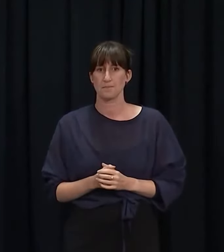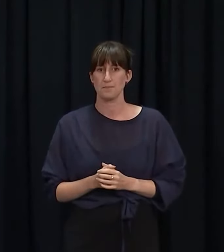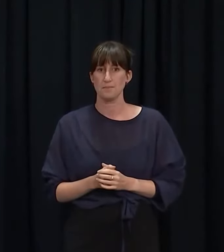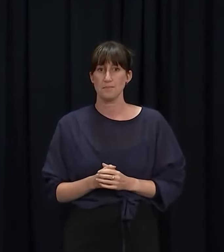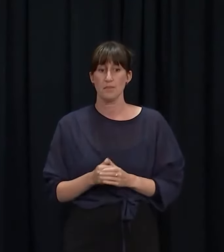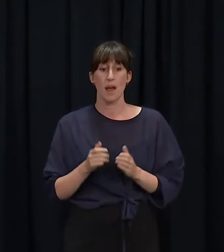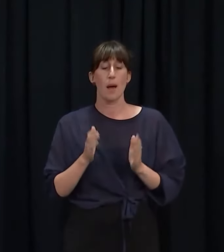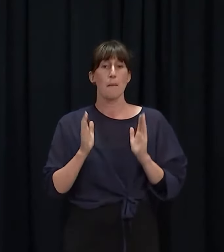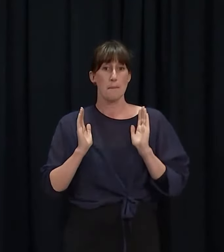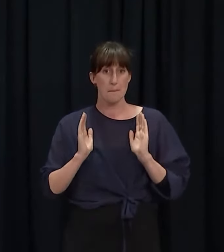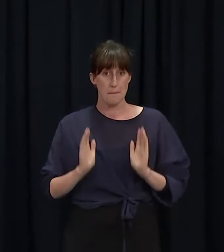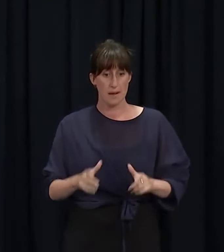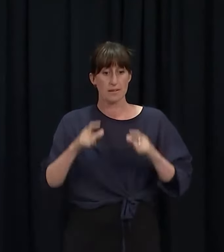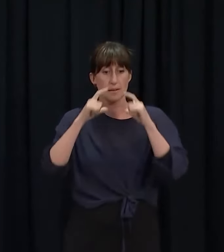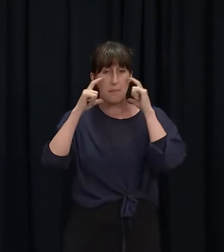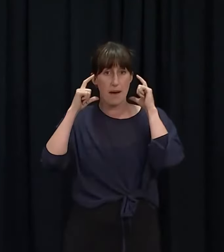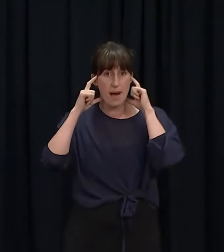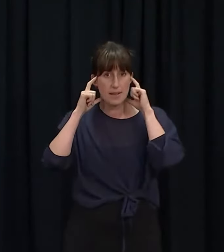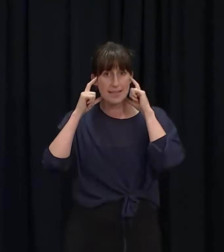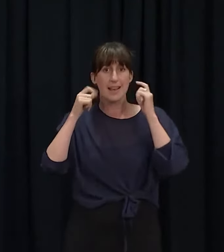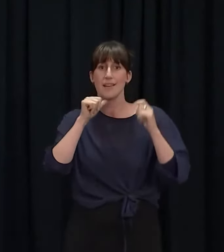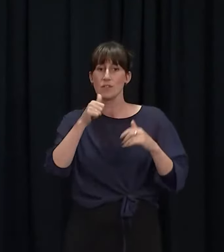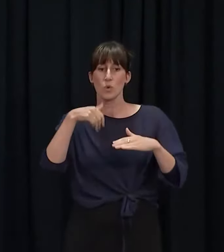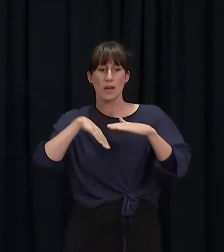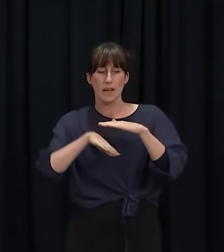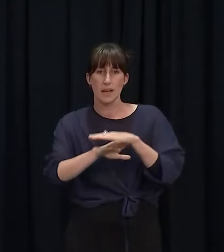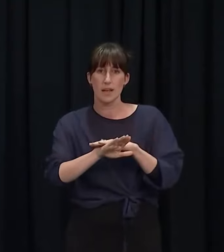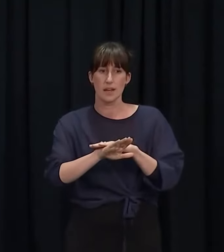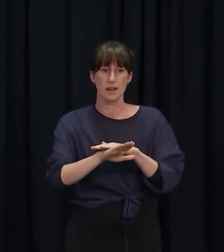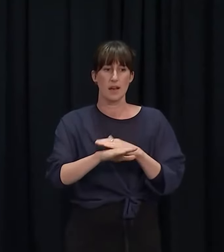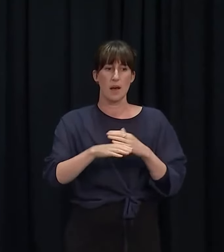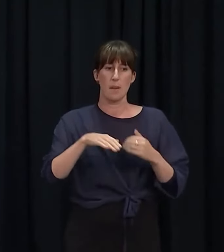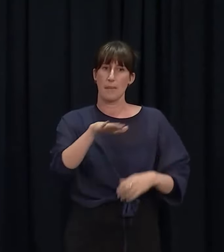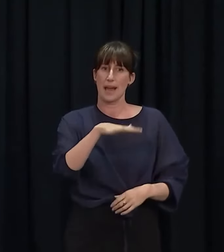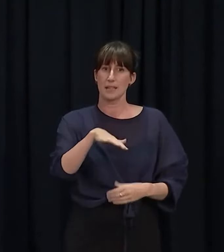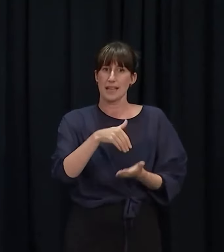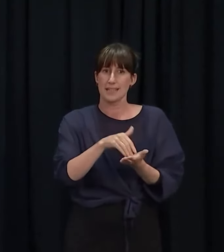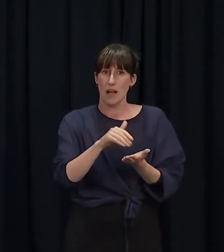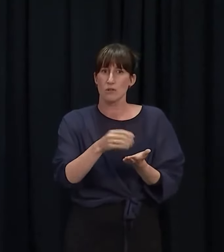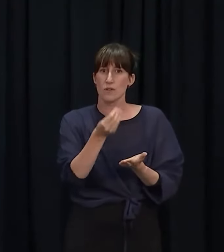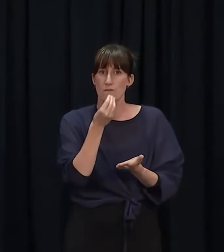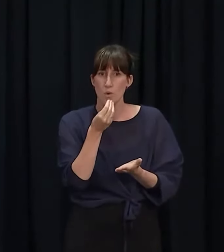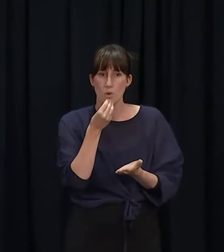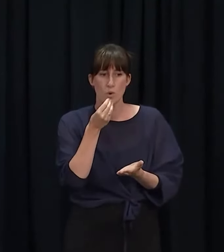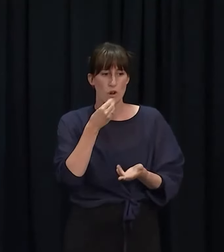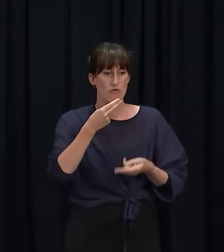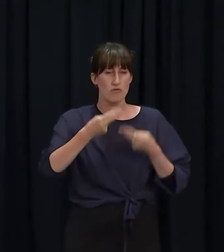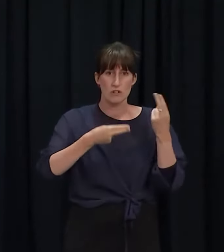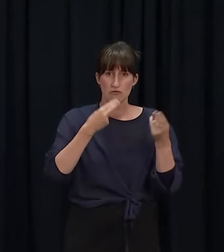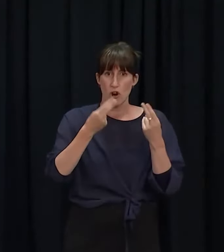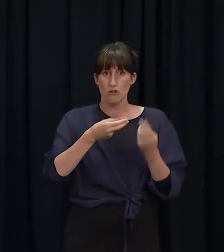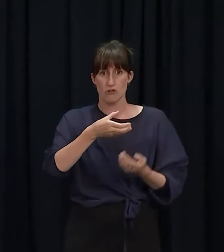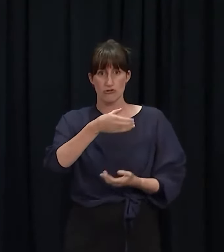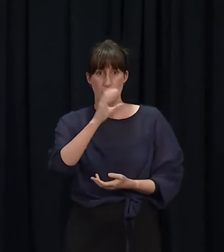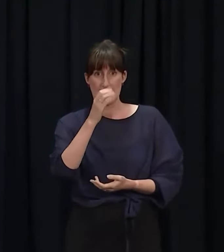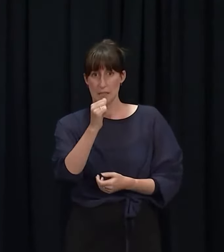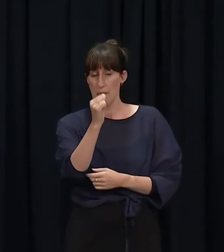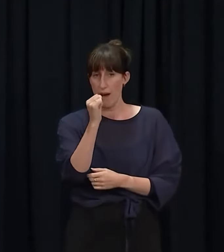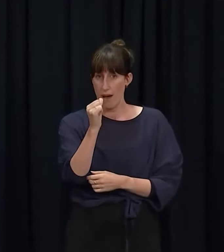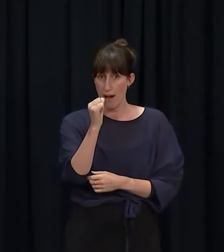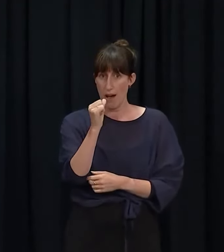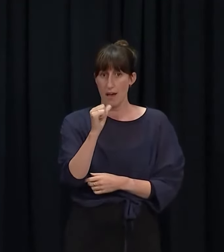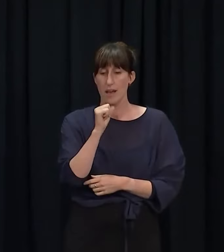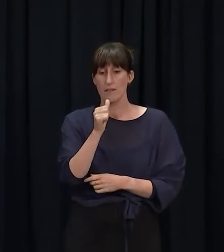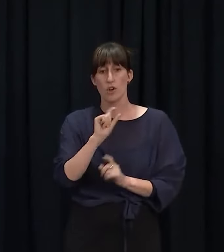Masks must now be worn at food and drink businesses, close proximity businesses, events and